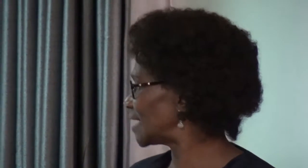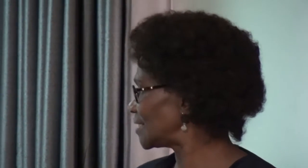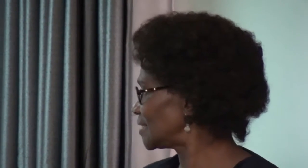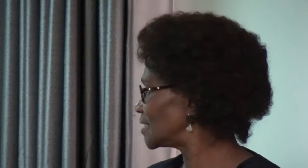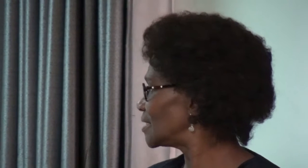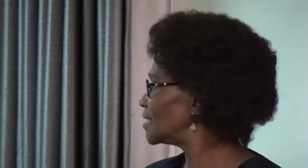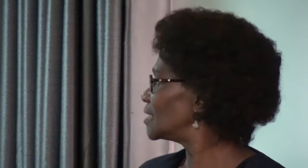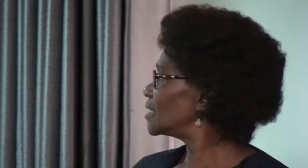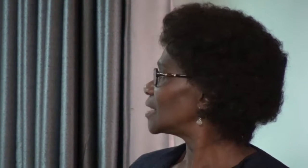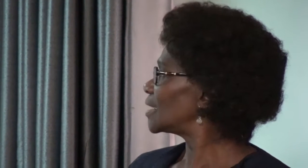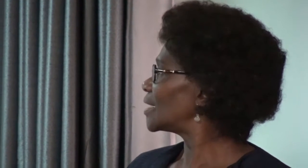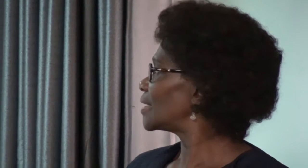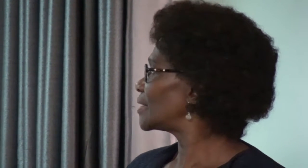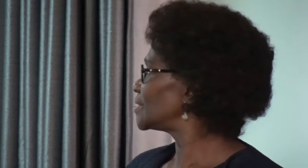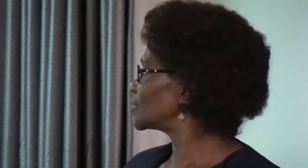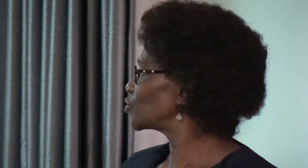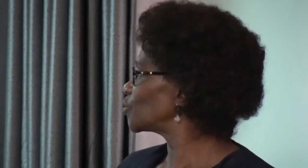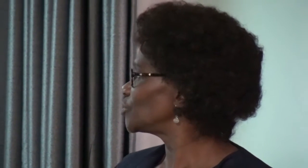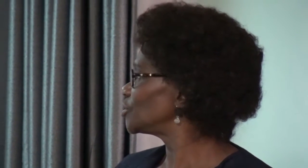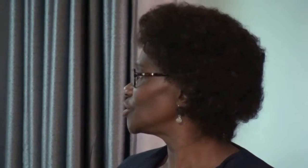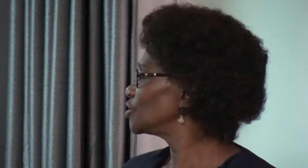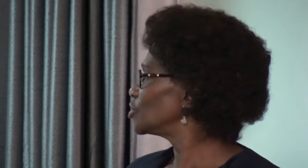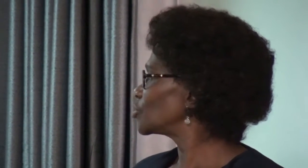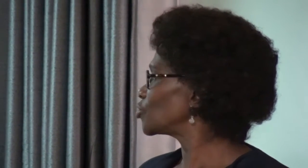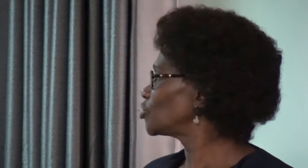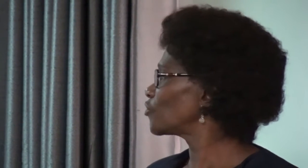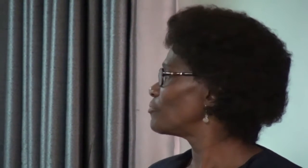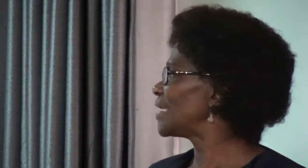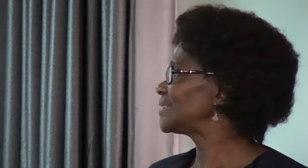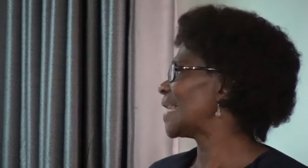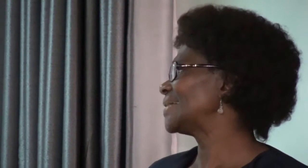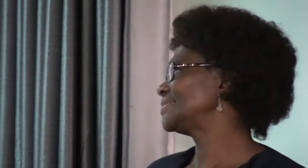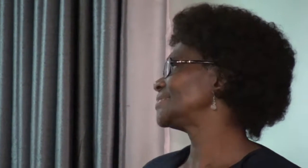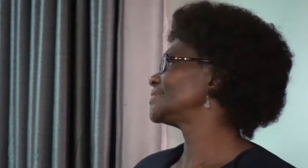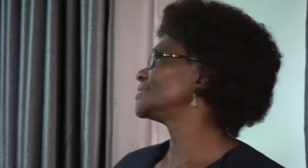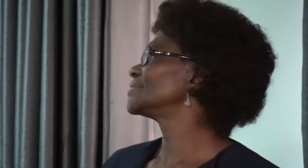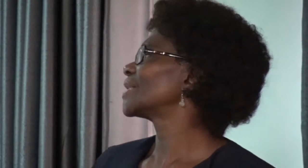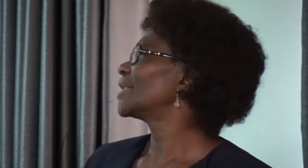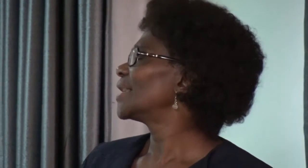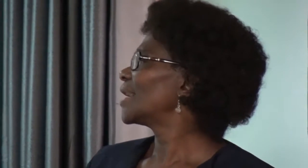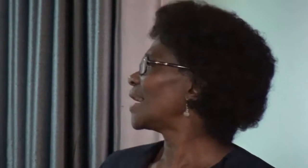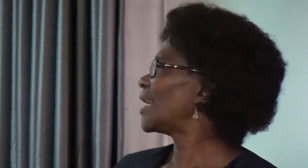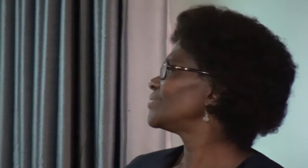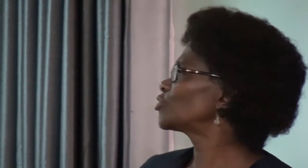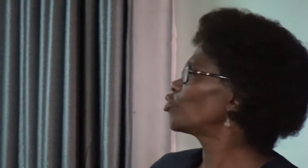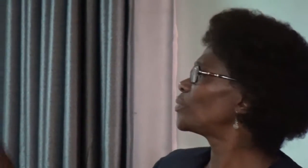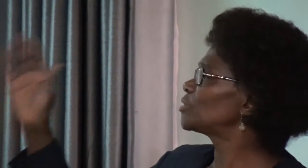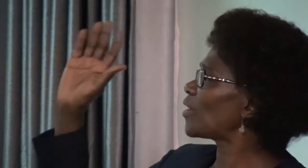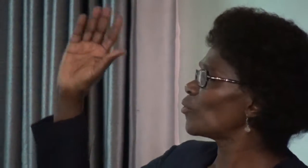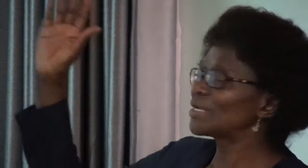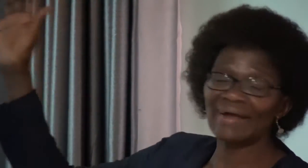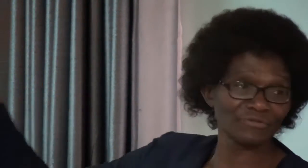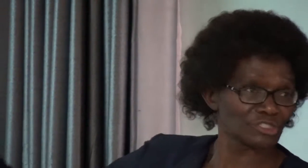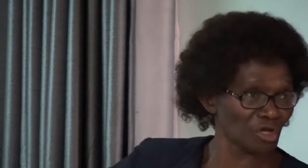evaluation is done. The roles of mentors. The school